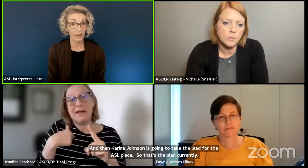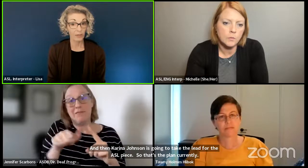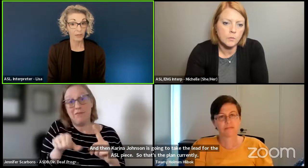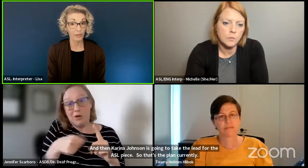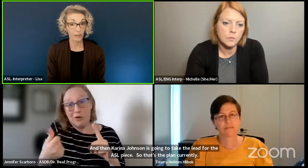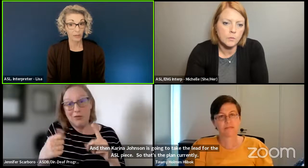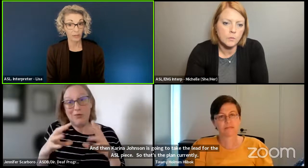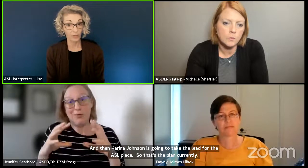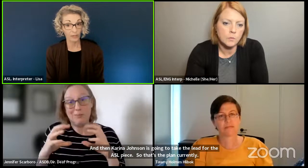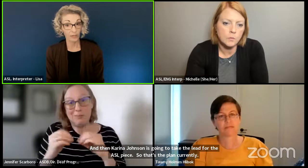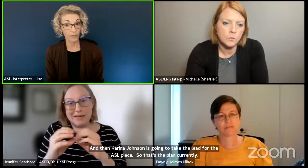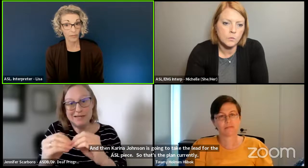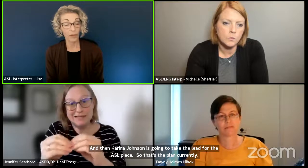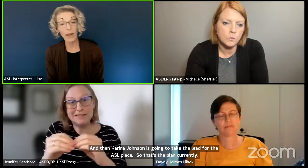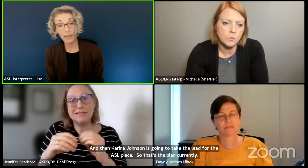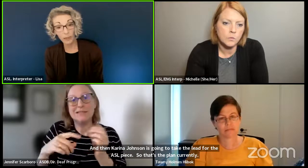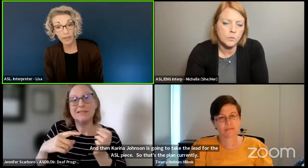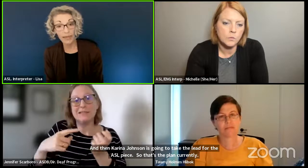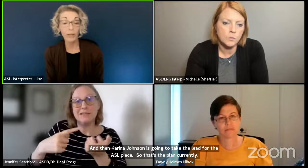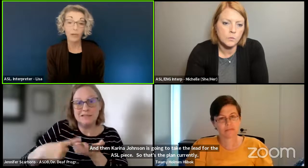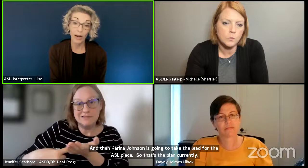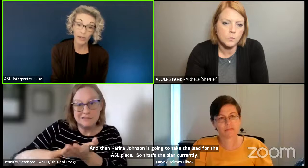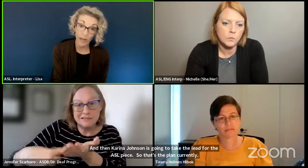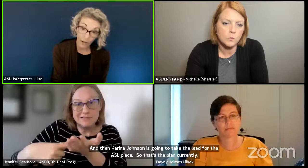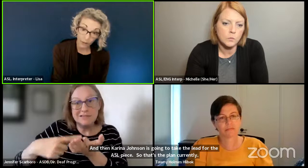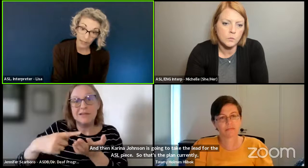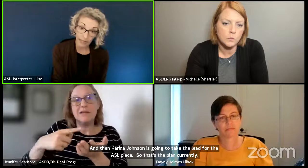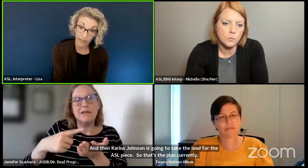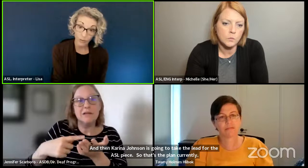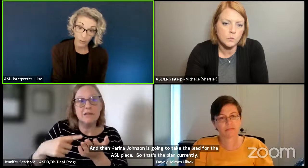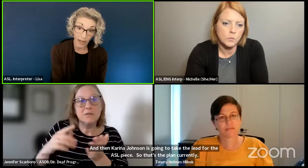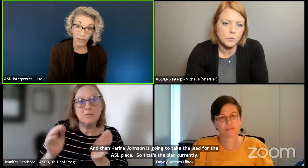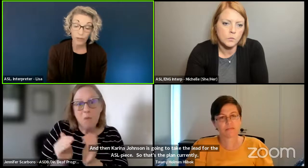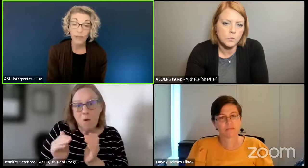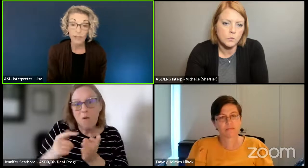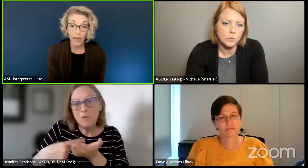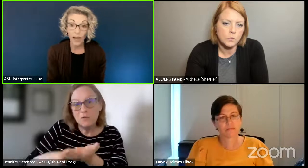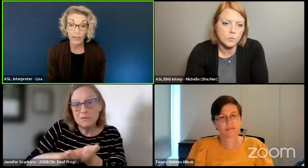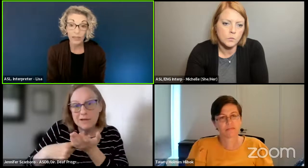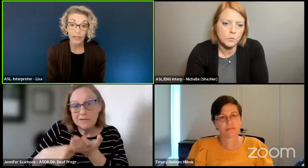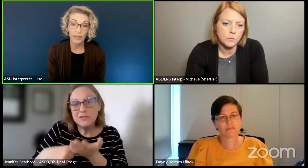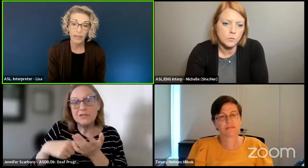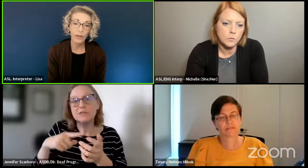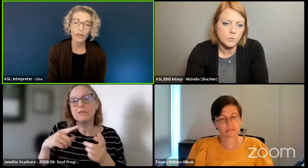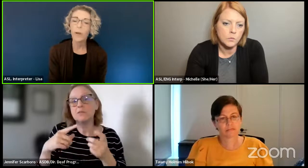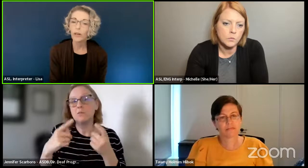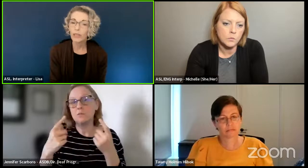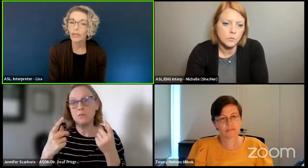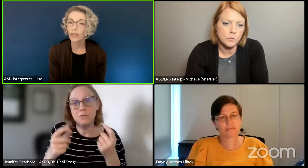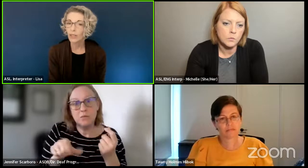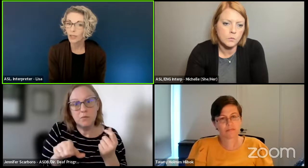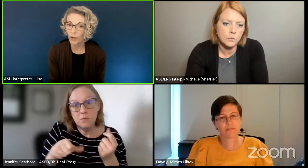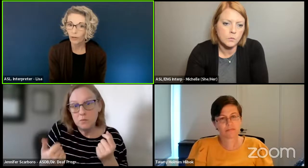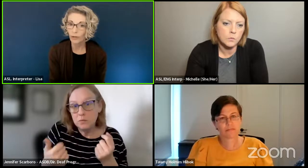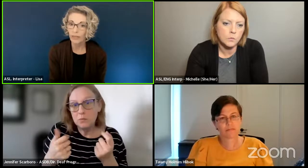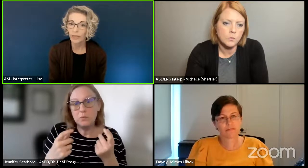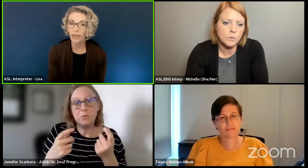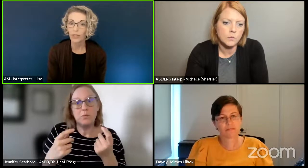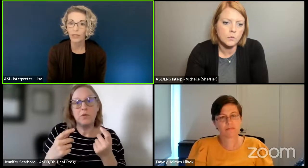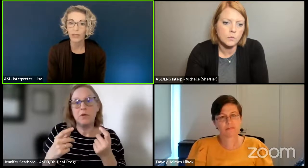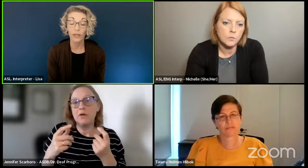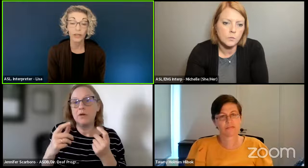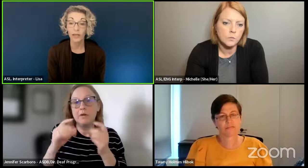and the regular meeting, plus we're having other meetings as well to discuss, smaller discussions, small